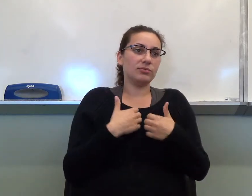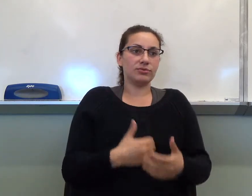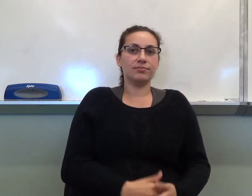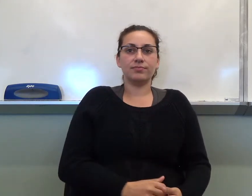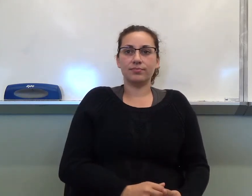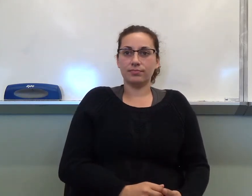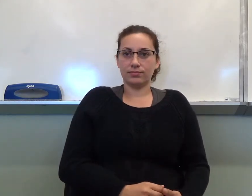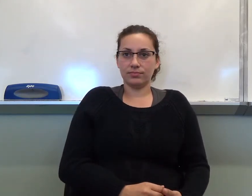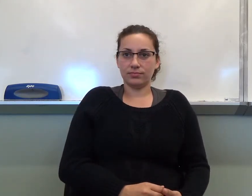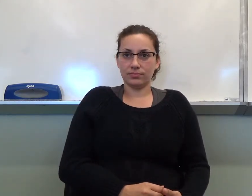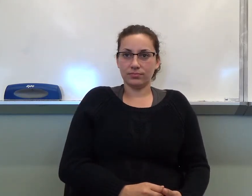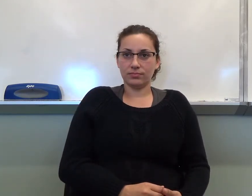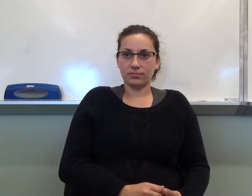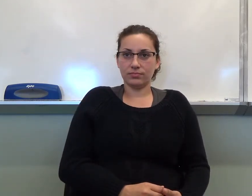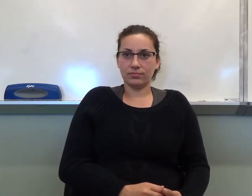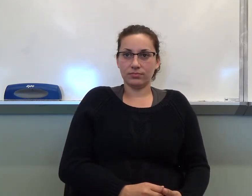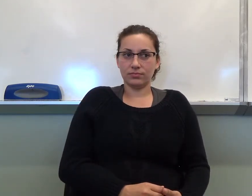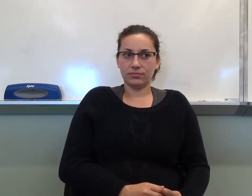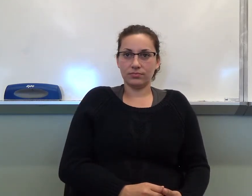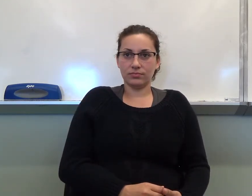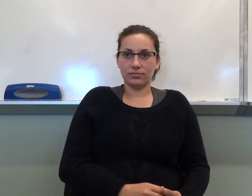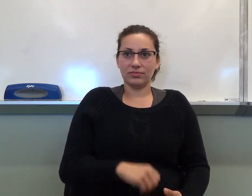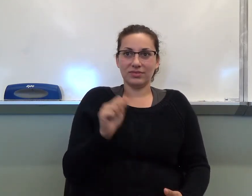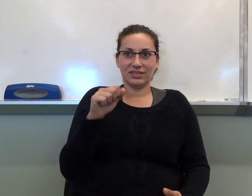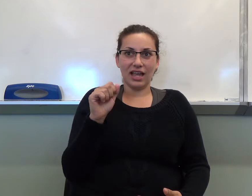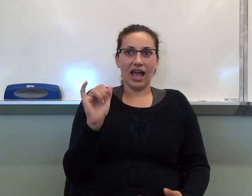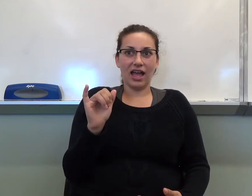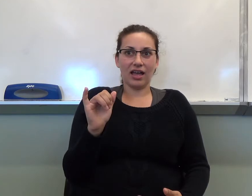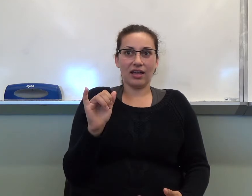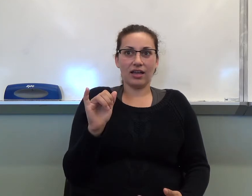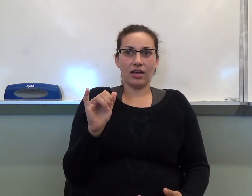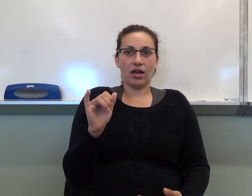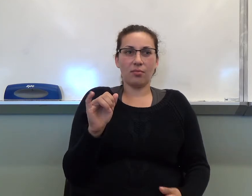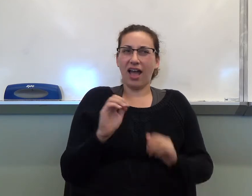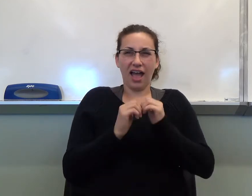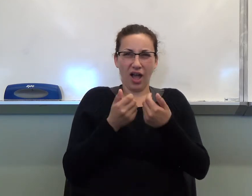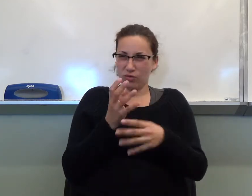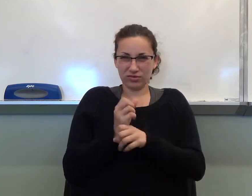right into the surface of Mars. There's $500 million of your dollars.